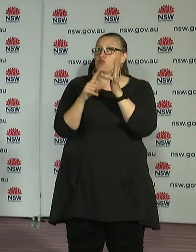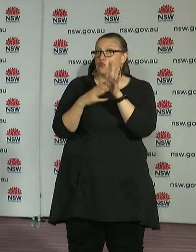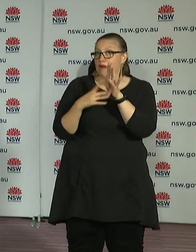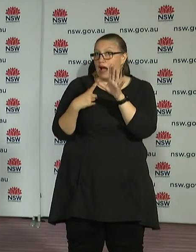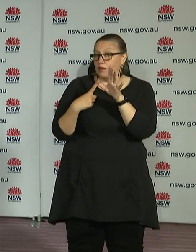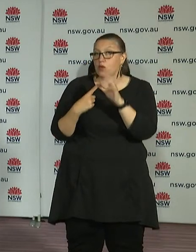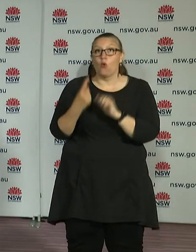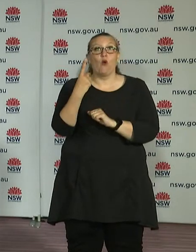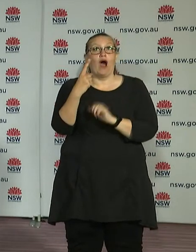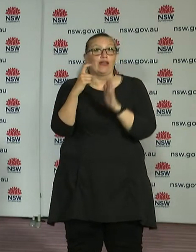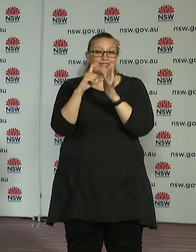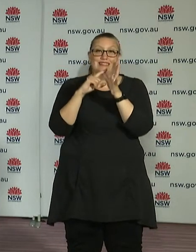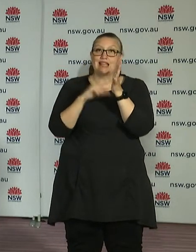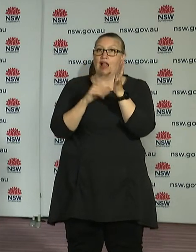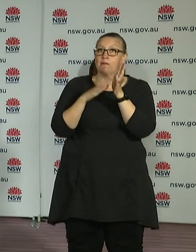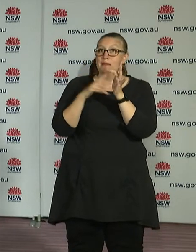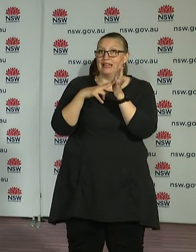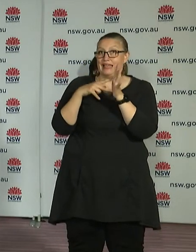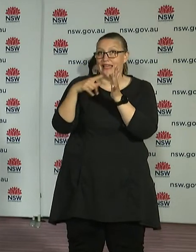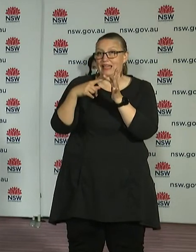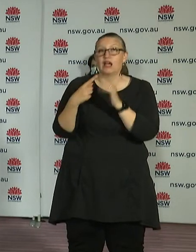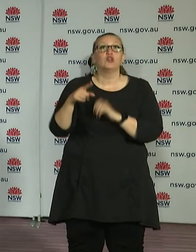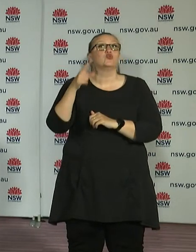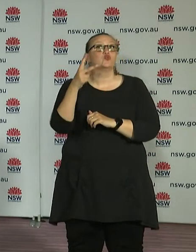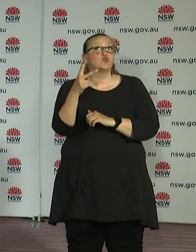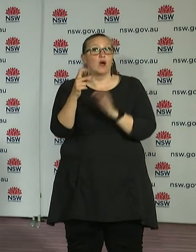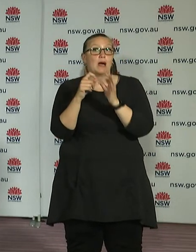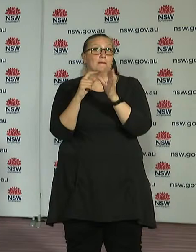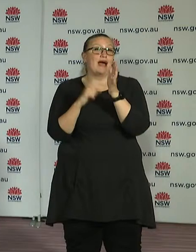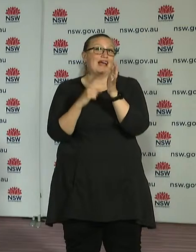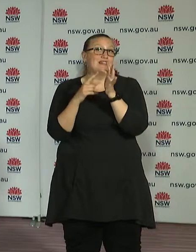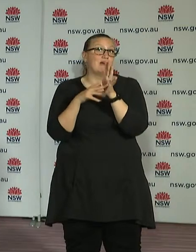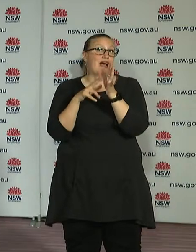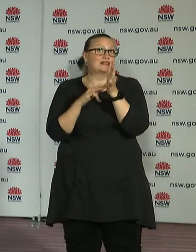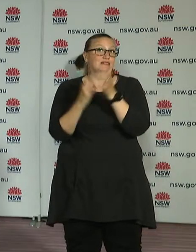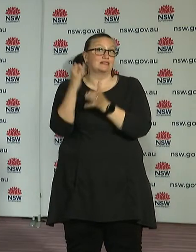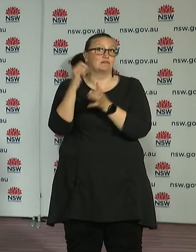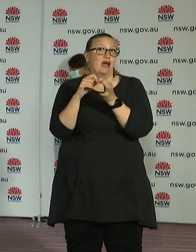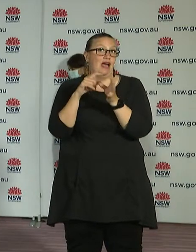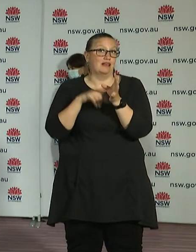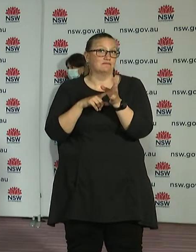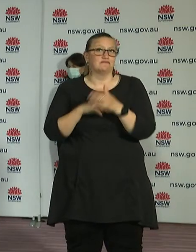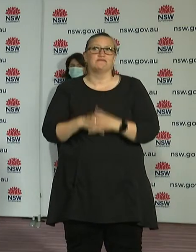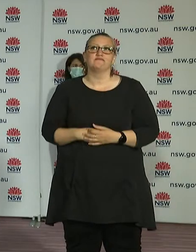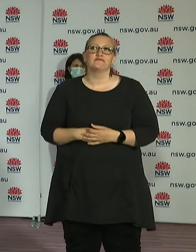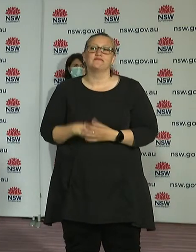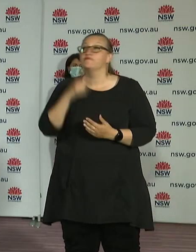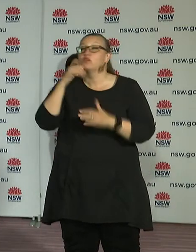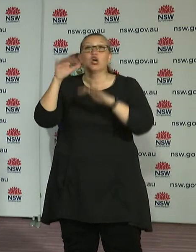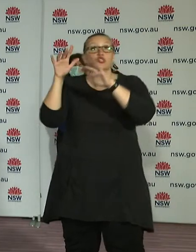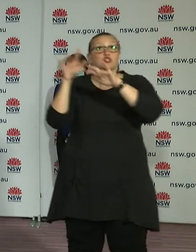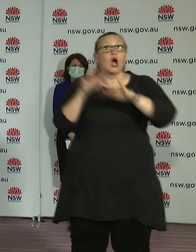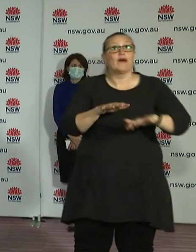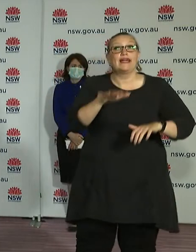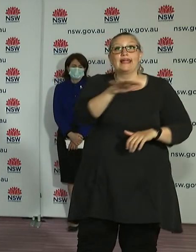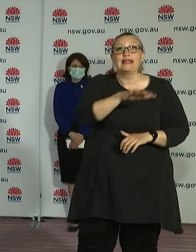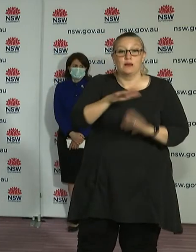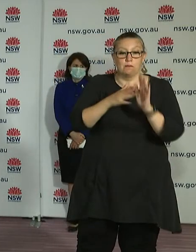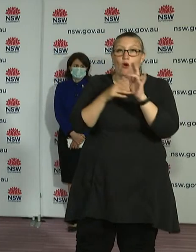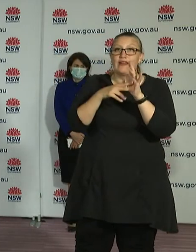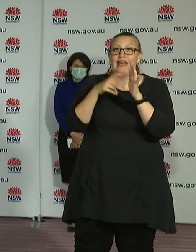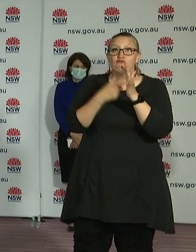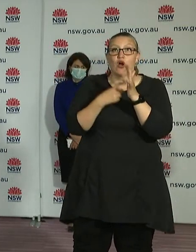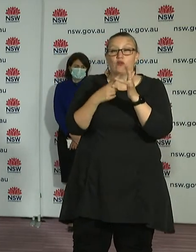is in Dalmini, and 2 are in Batemans Bay. The Snowy Monero local government area, we've had 2